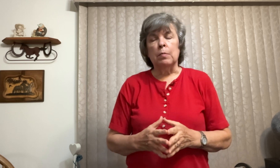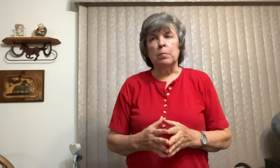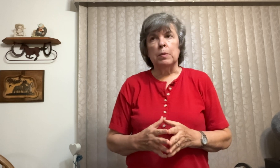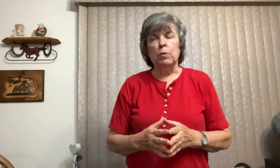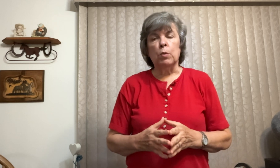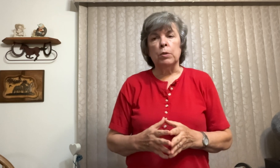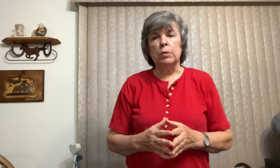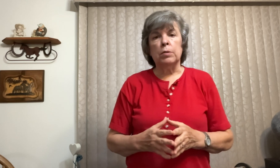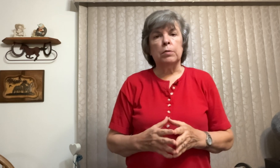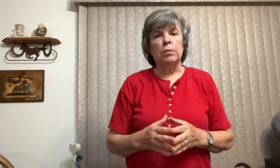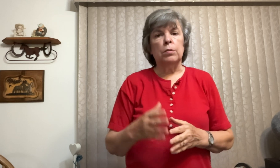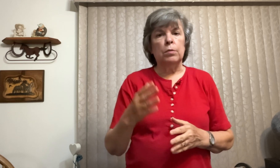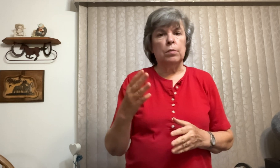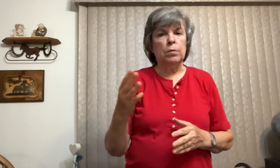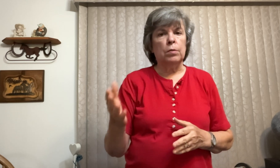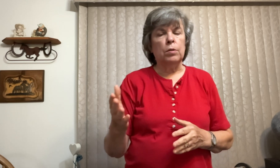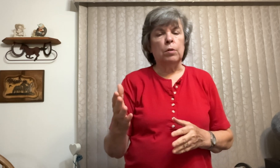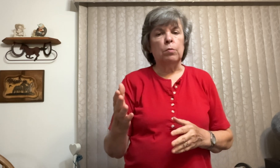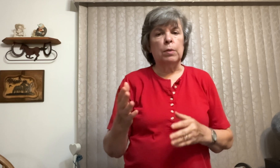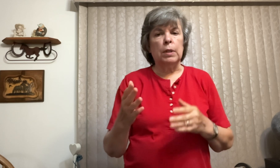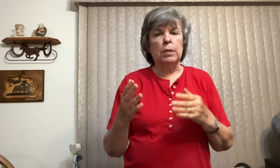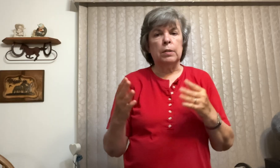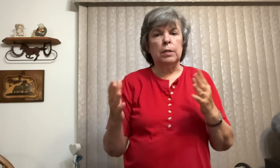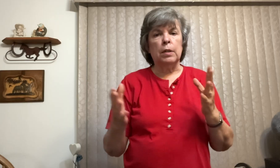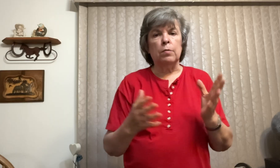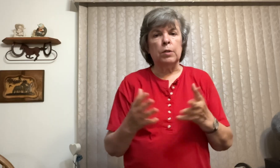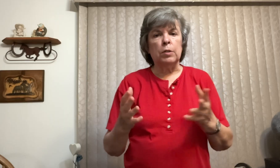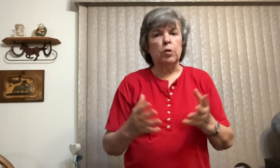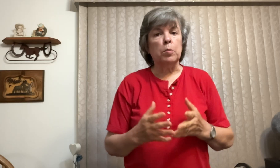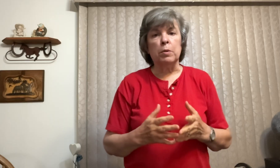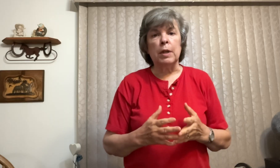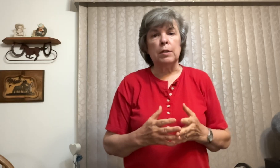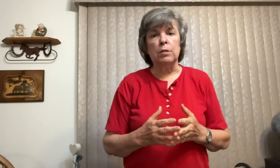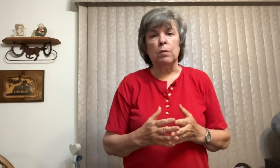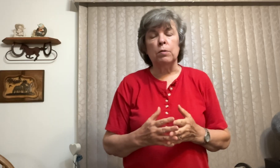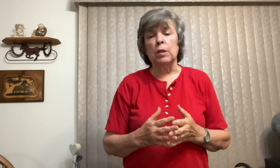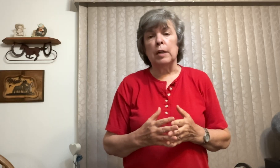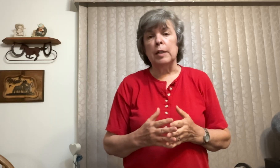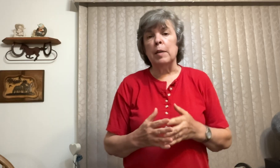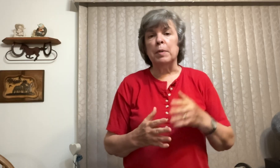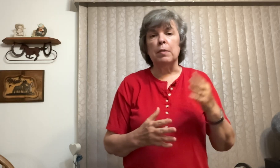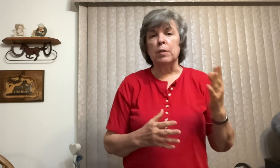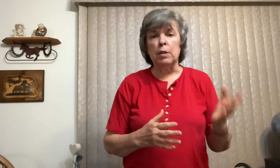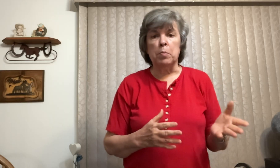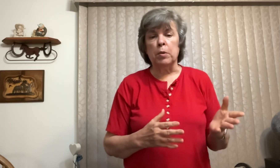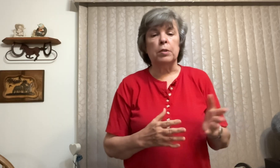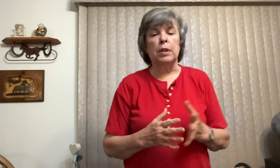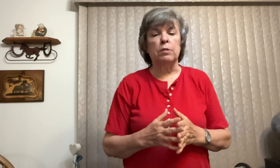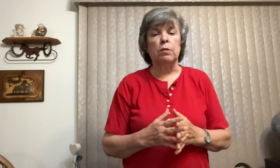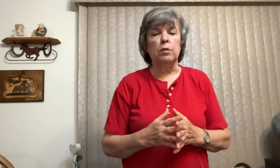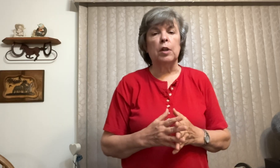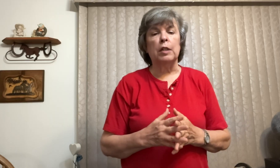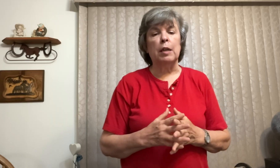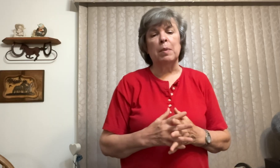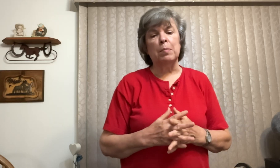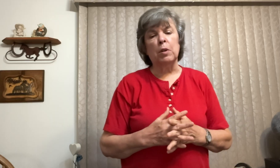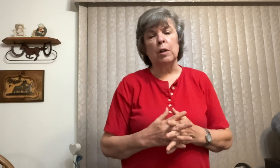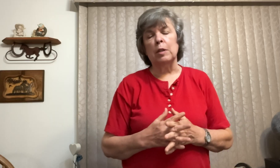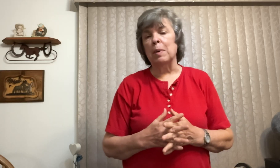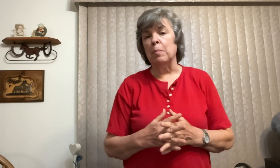Of course, you know, every interpreter has their own sign name and every deaf person has their own sign name, but I'm talking about